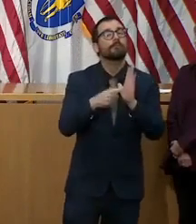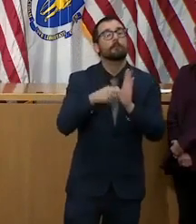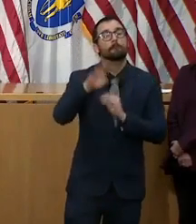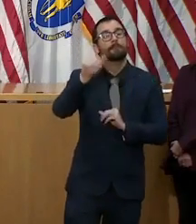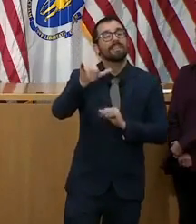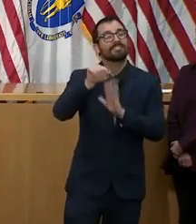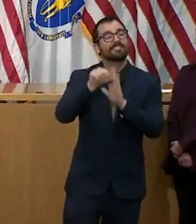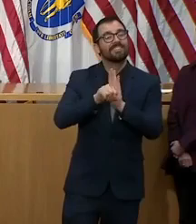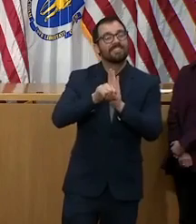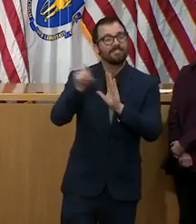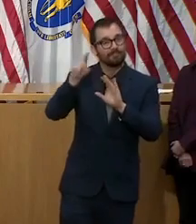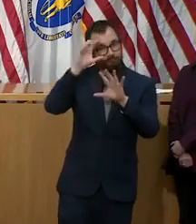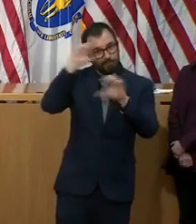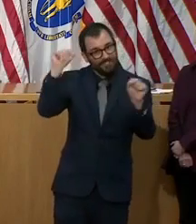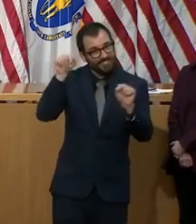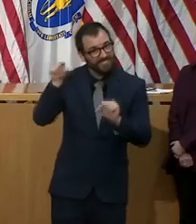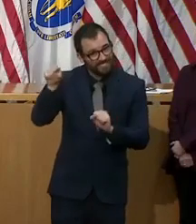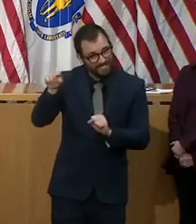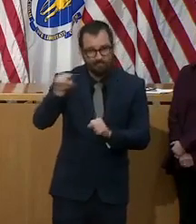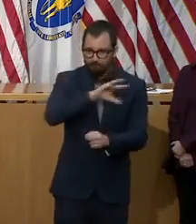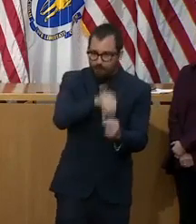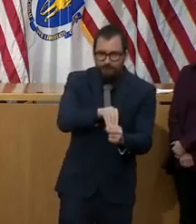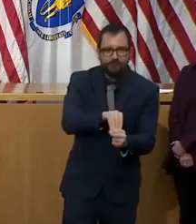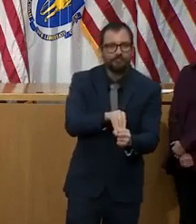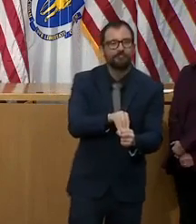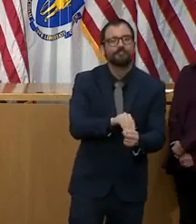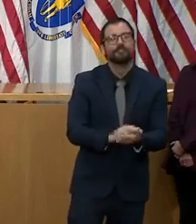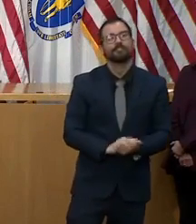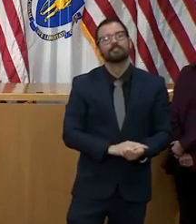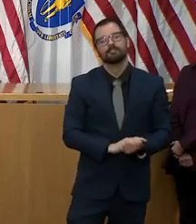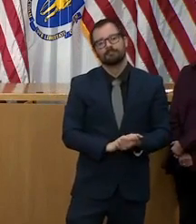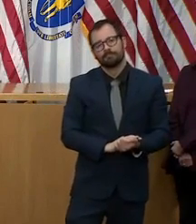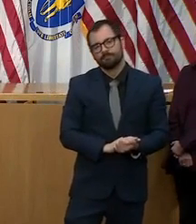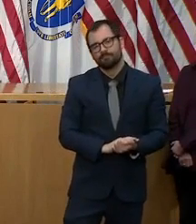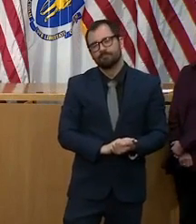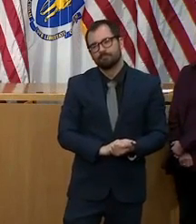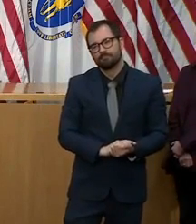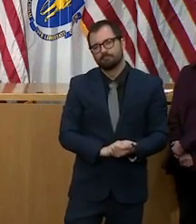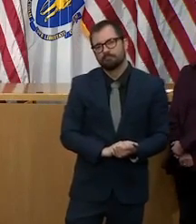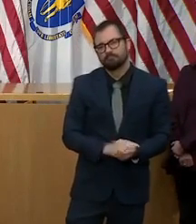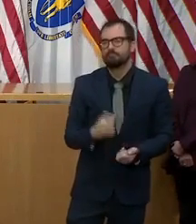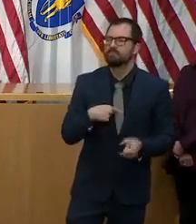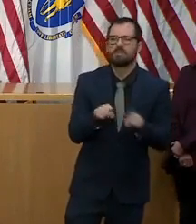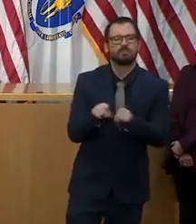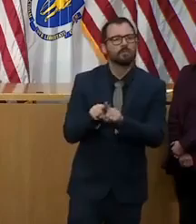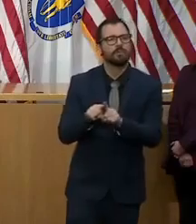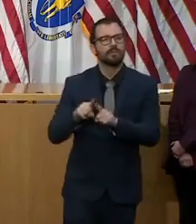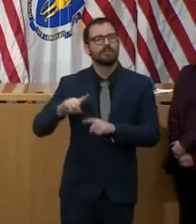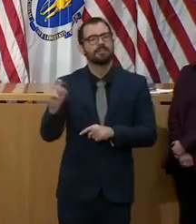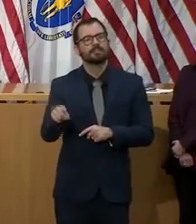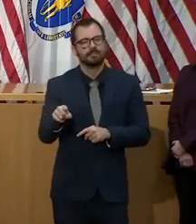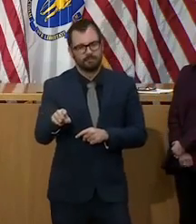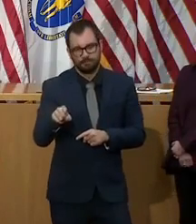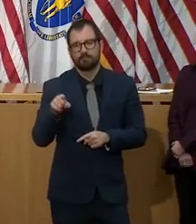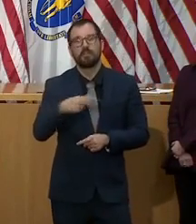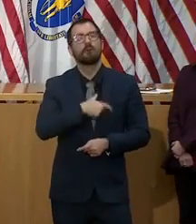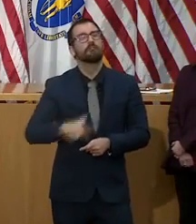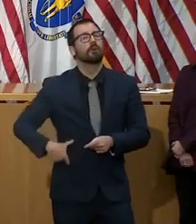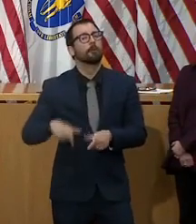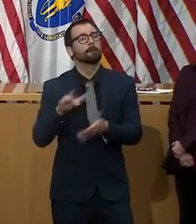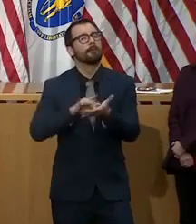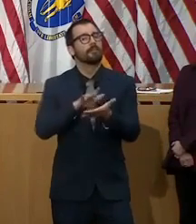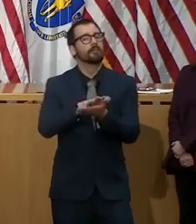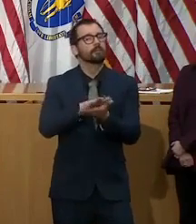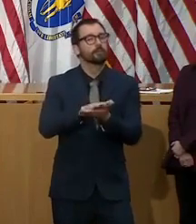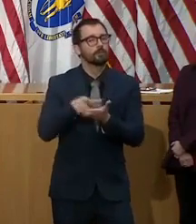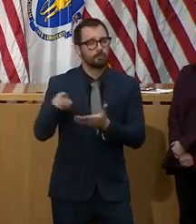and Infectious Disease physician at Harvard Medical School, MGH, and Brigham and Women's. You know her and you're familiar with her amazing